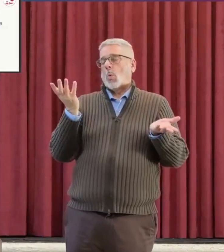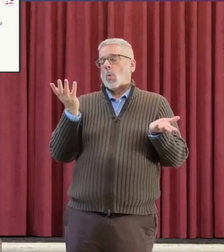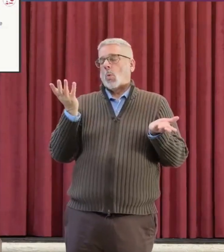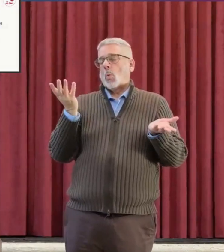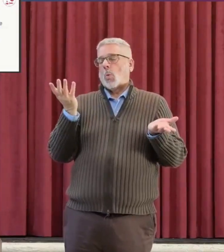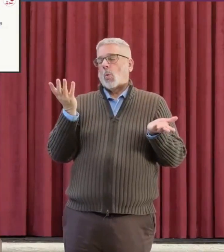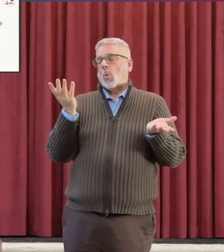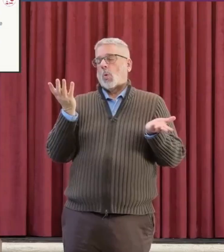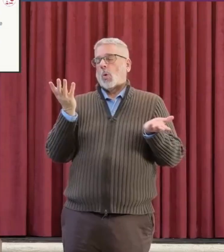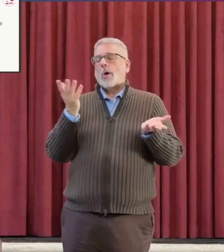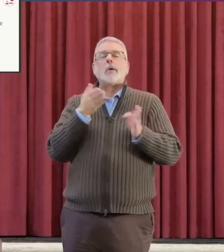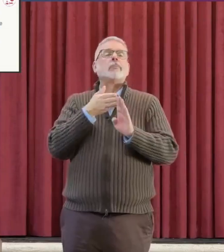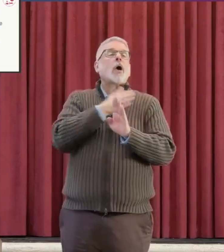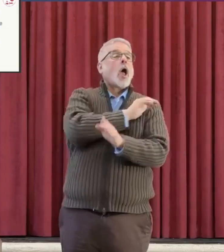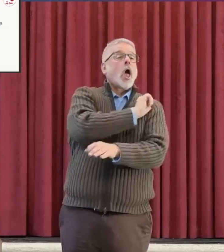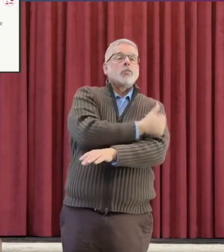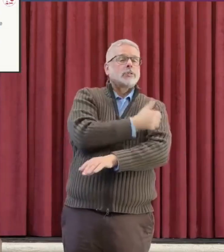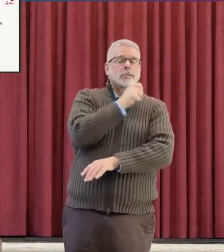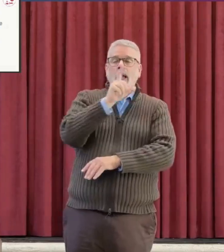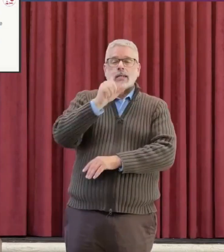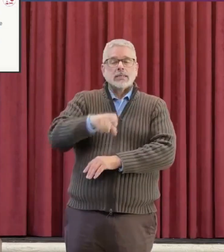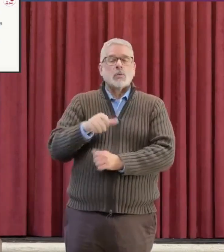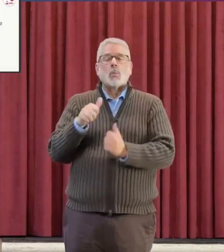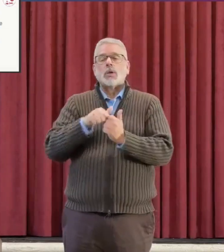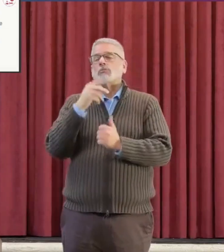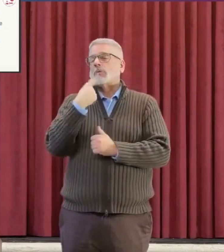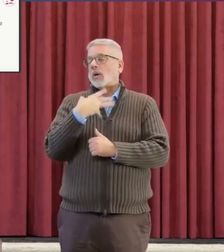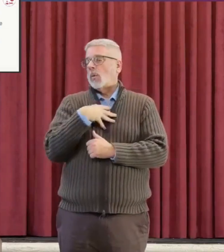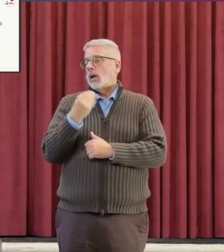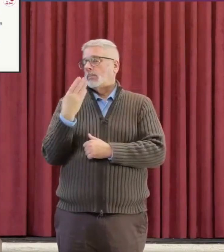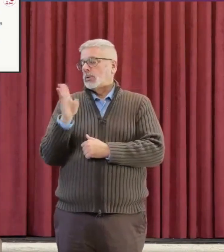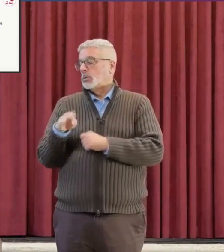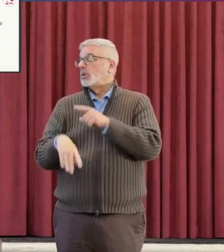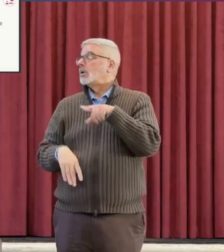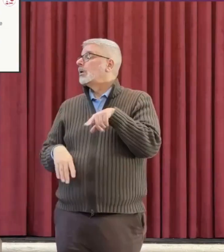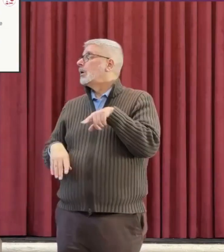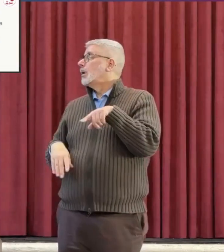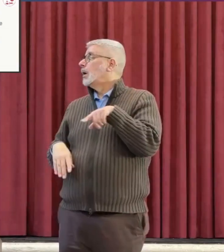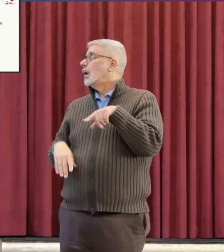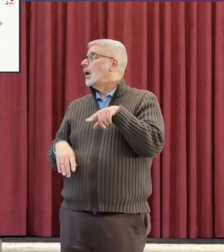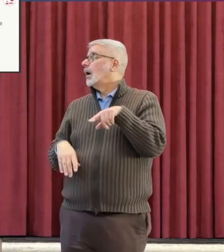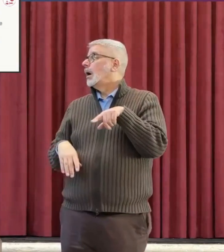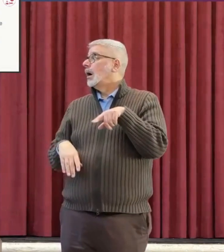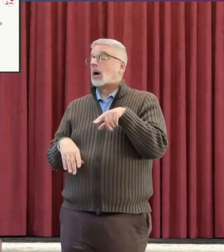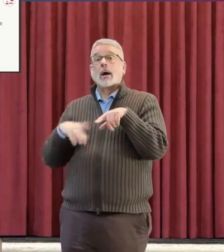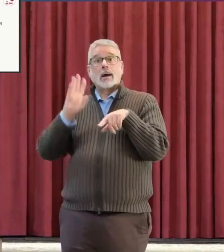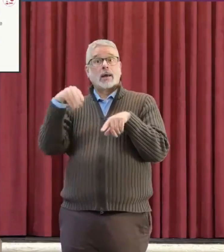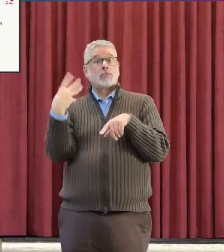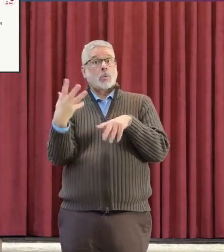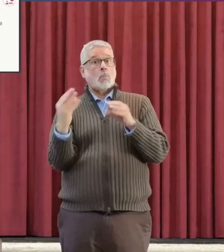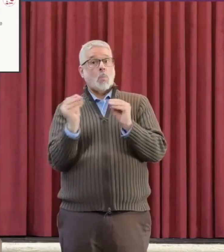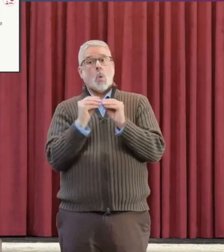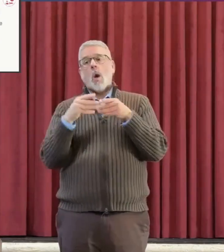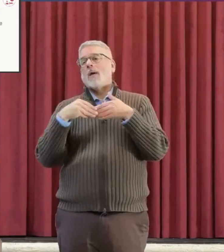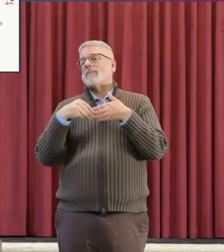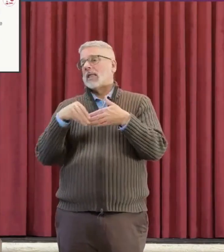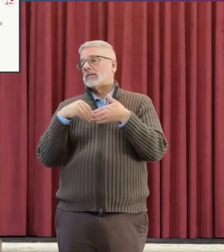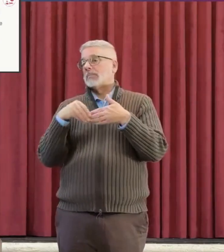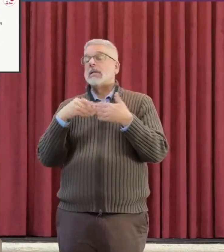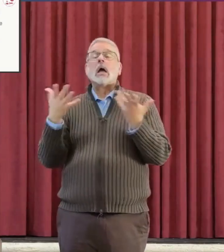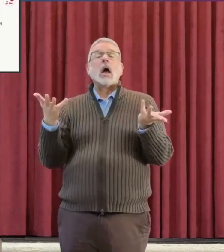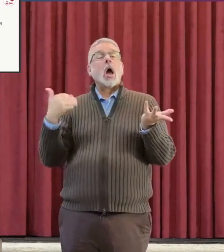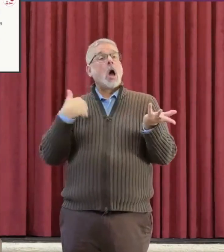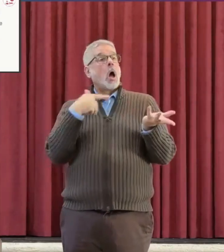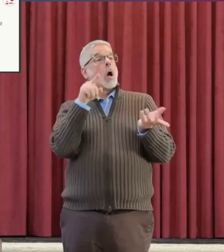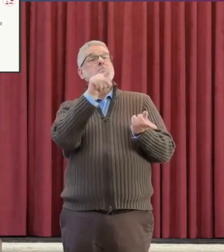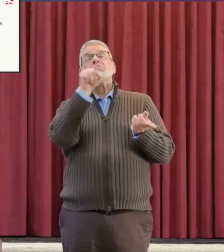there is no prior authorization process. So it can give you more flexibility in